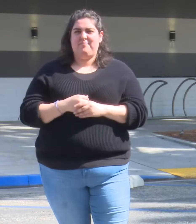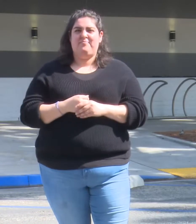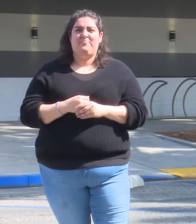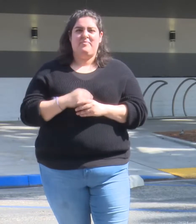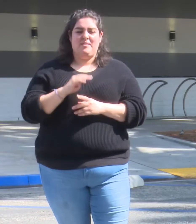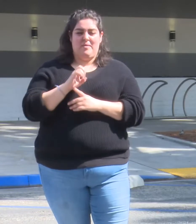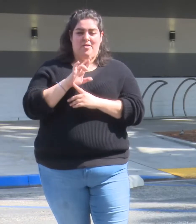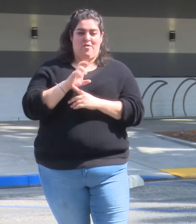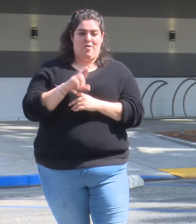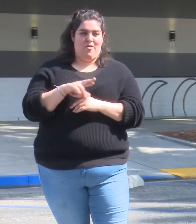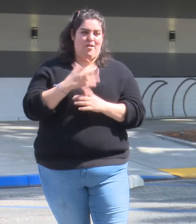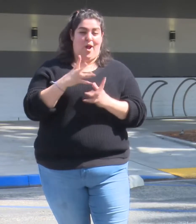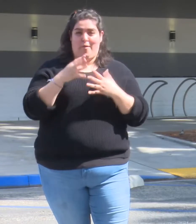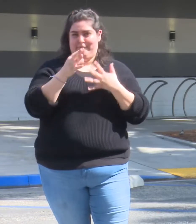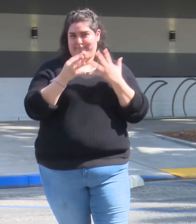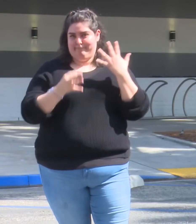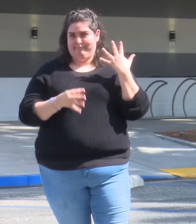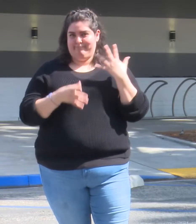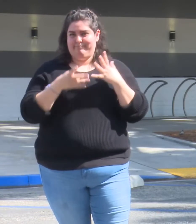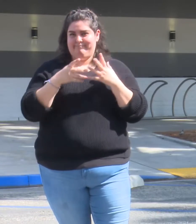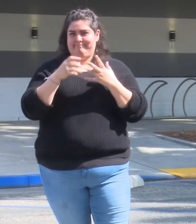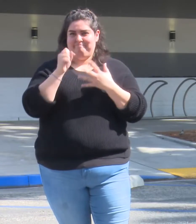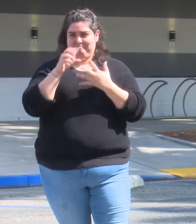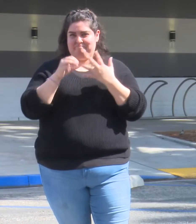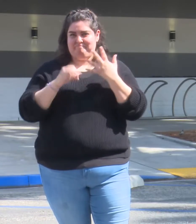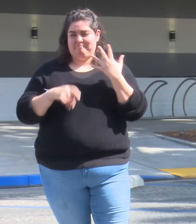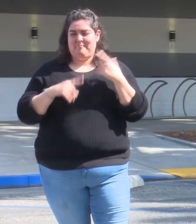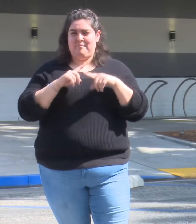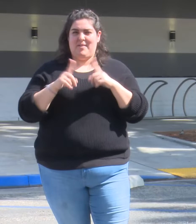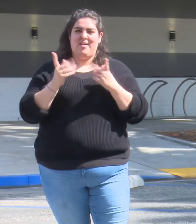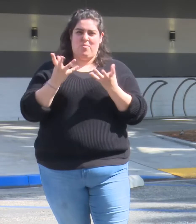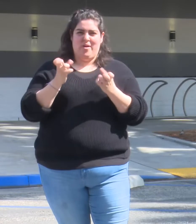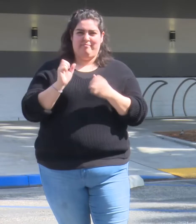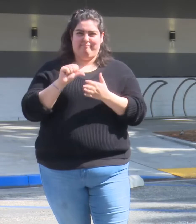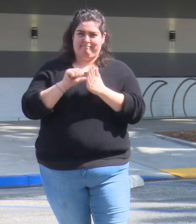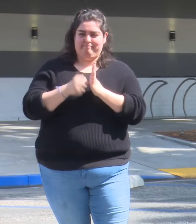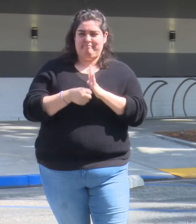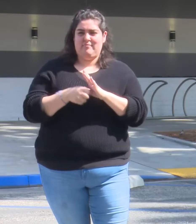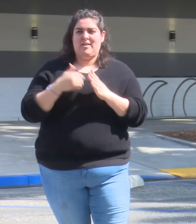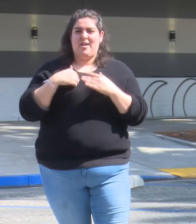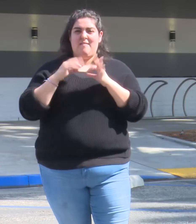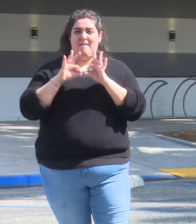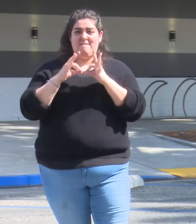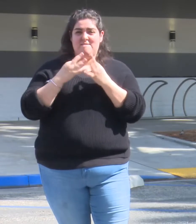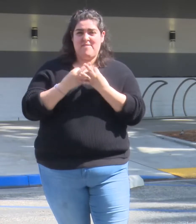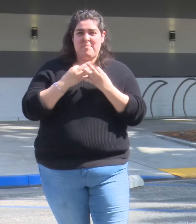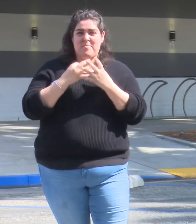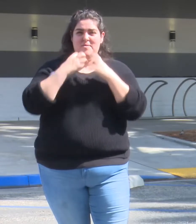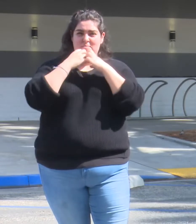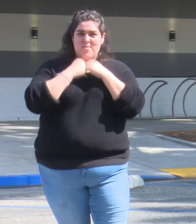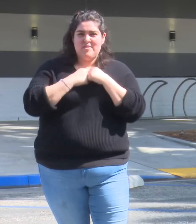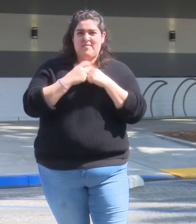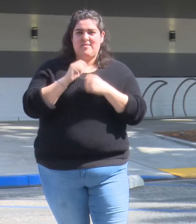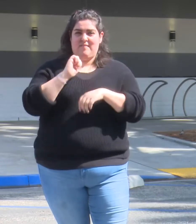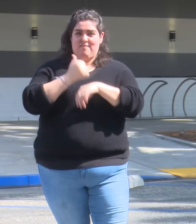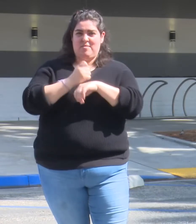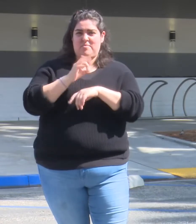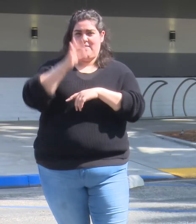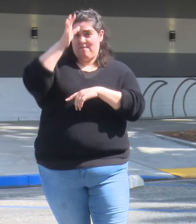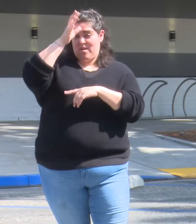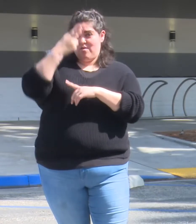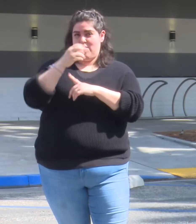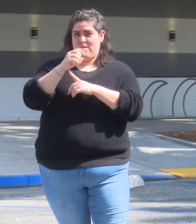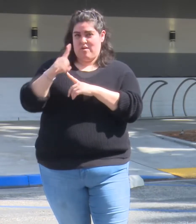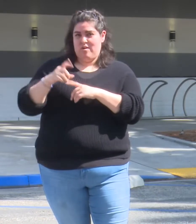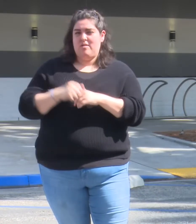in here. We have family services, including family preservation and the fundamentals of fatherhood, violence prevention work,